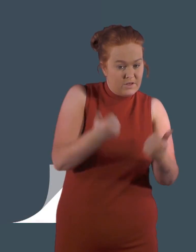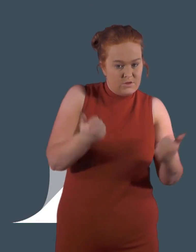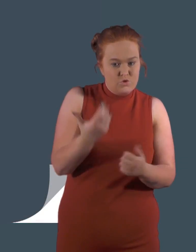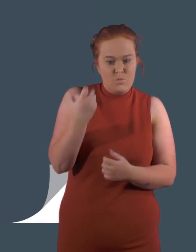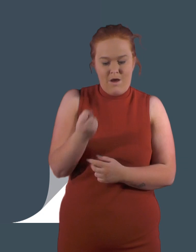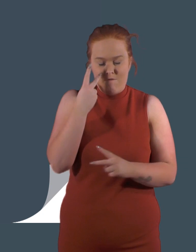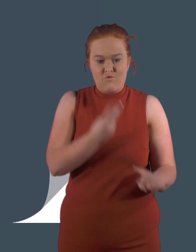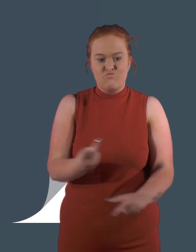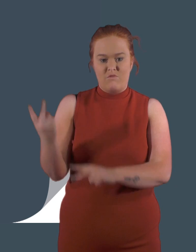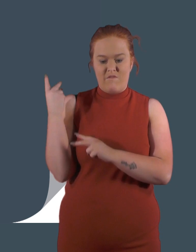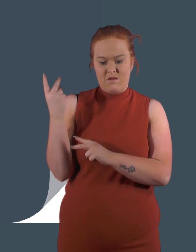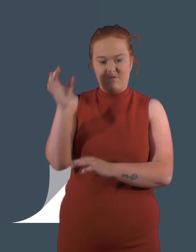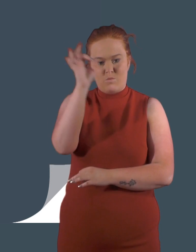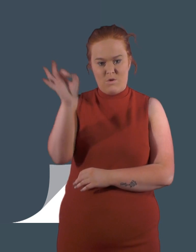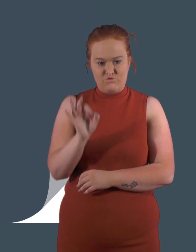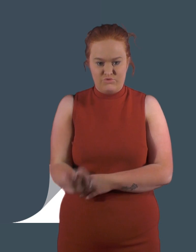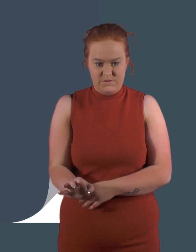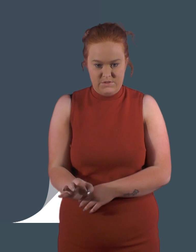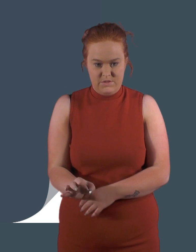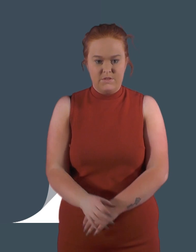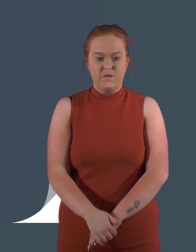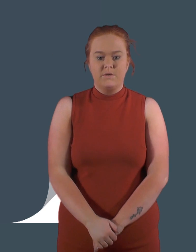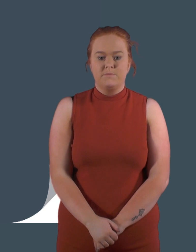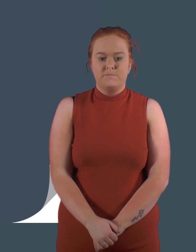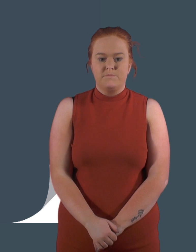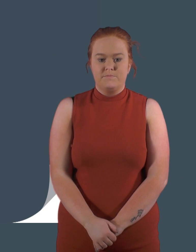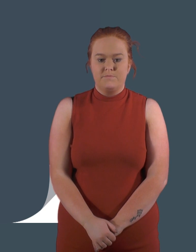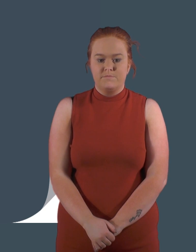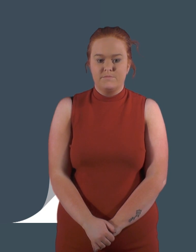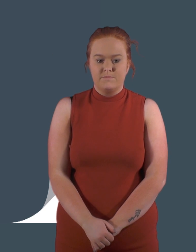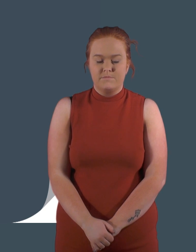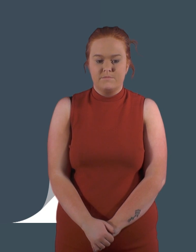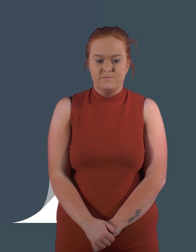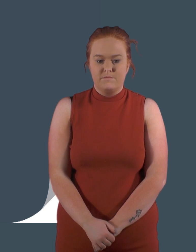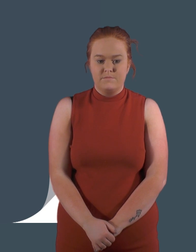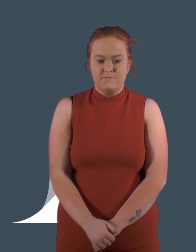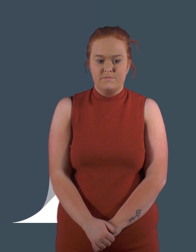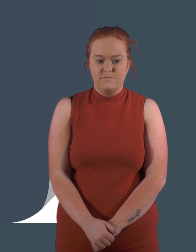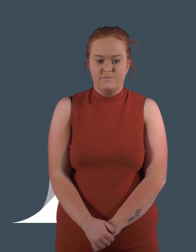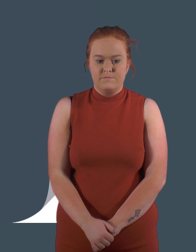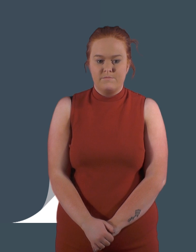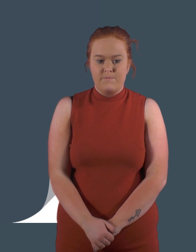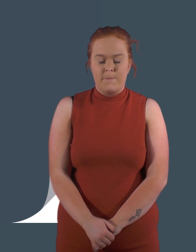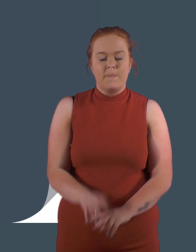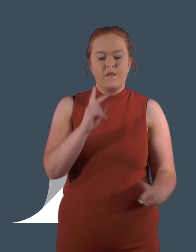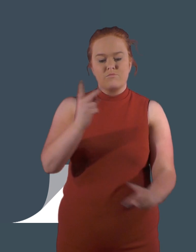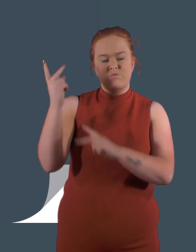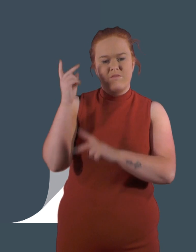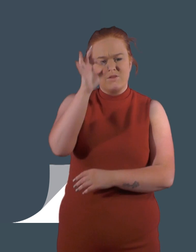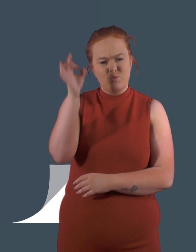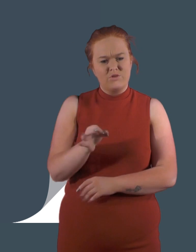reflective questions, because we've discovered that it's really, really useful to reflect on what you've learned from reading and doing the